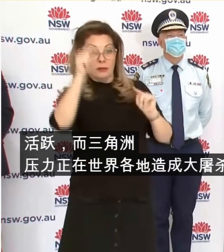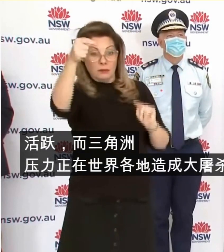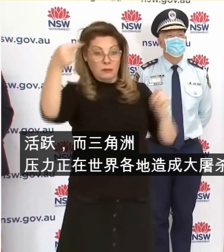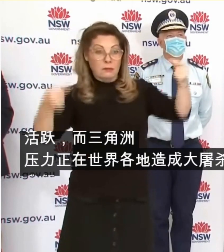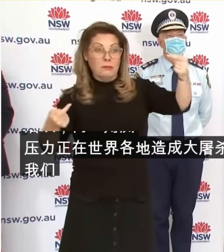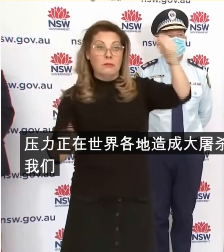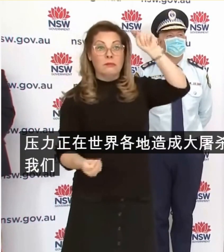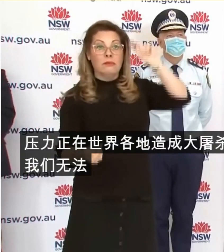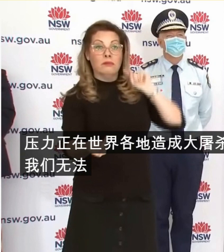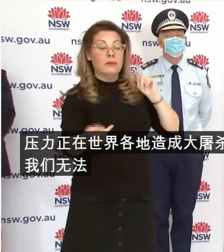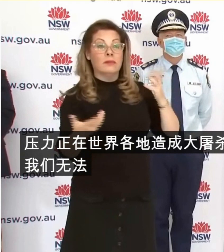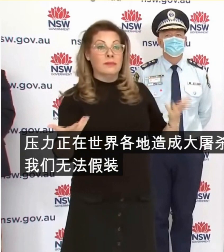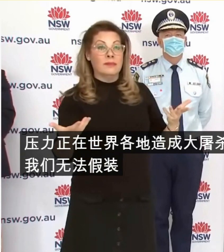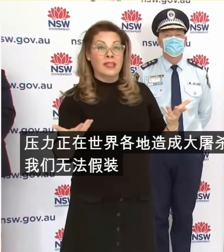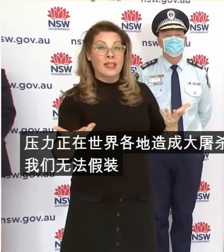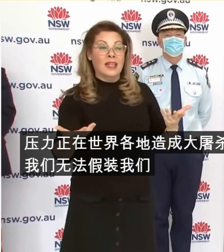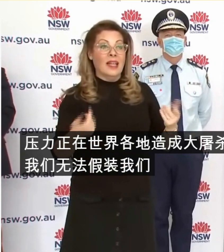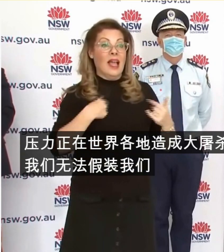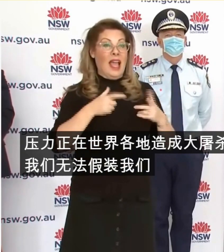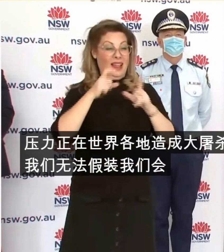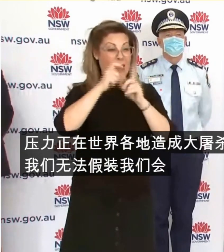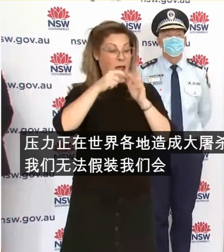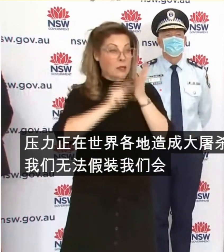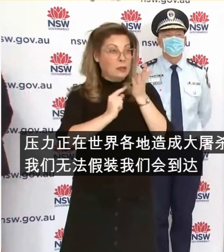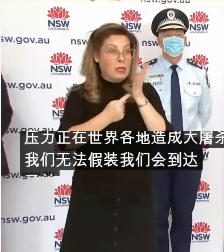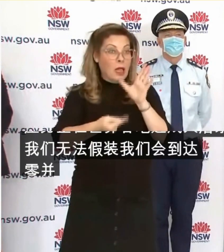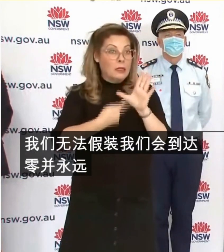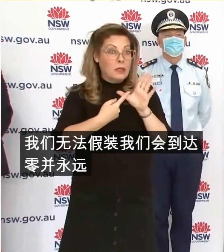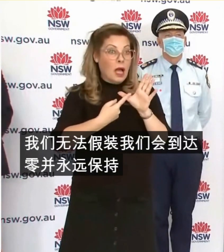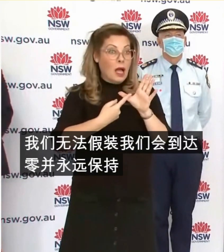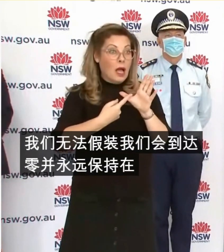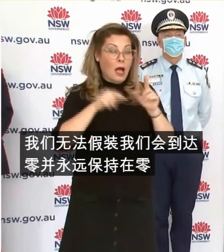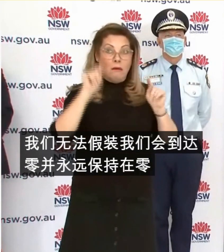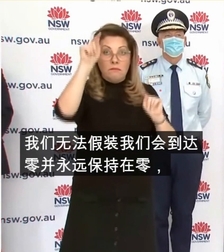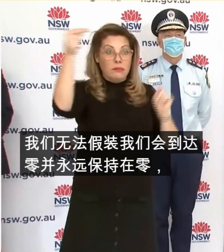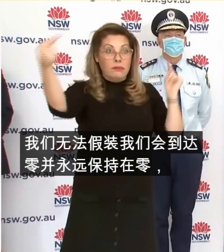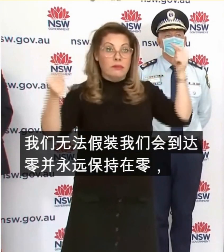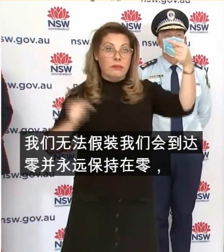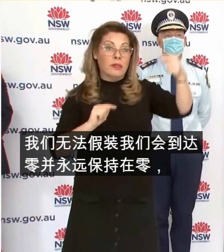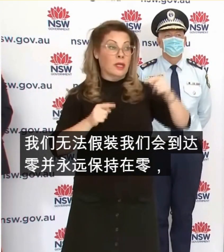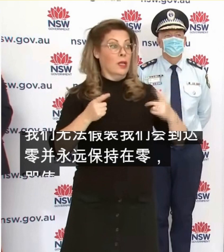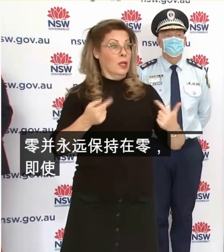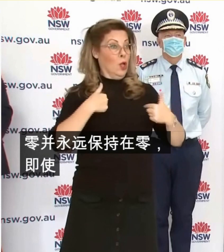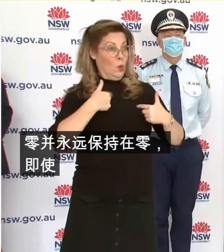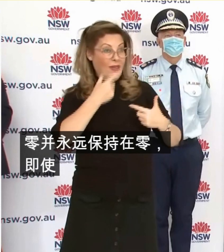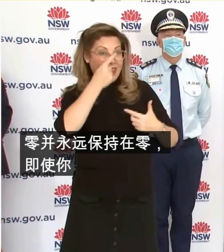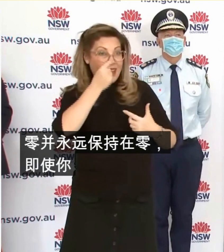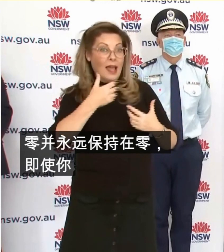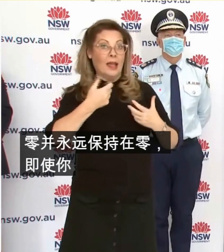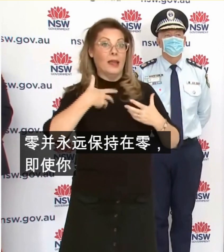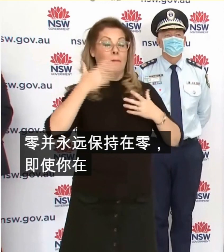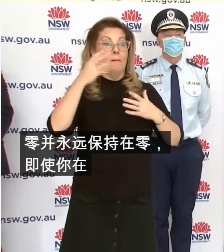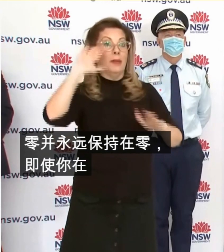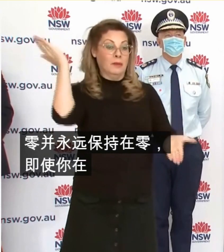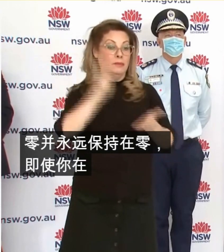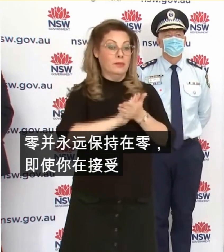causing carnage all around the world, we can't pretend we will get to 0 and stay at 0 forever. Even